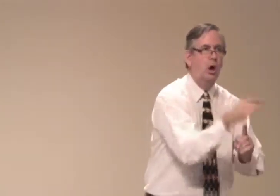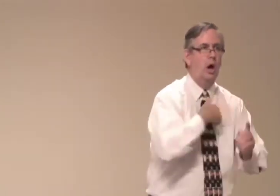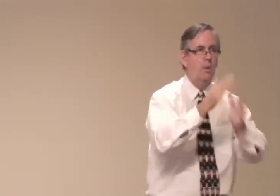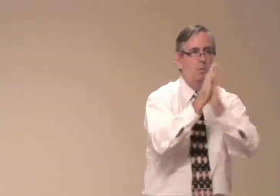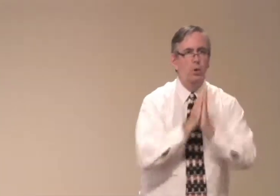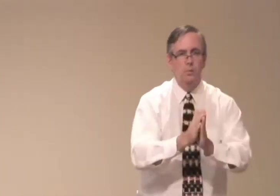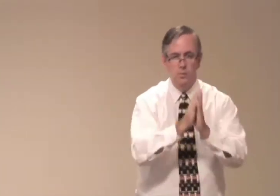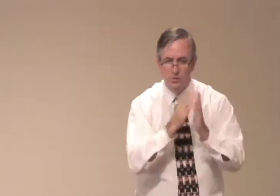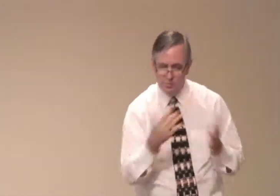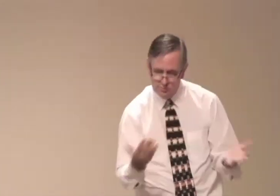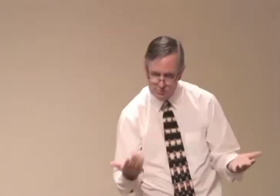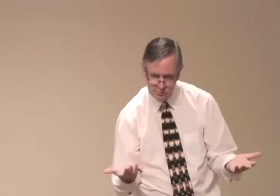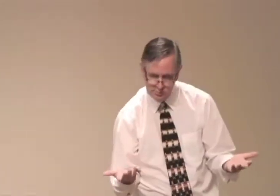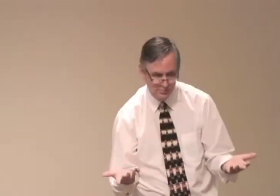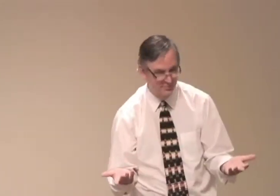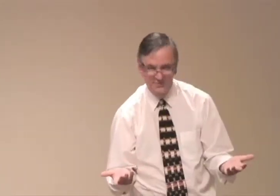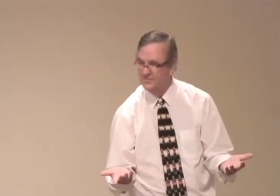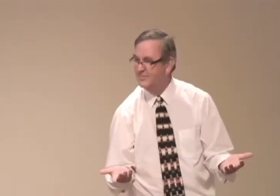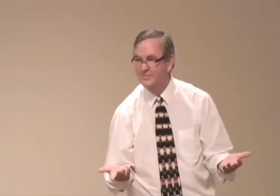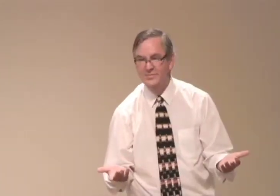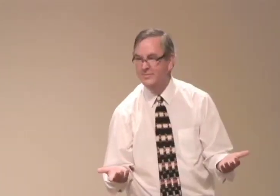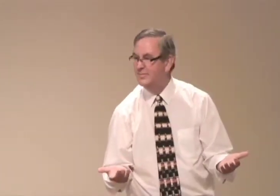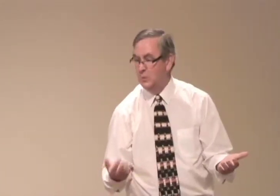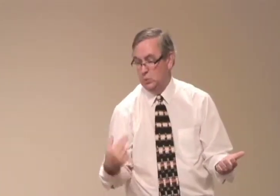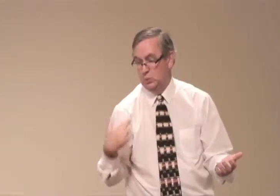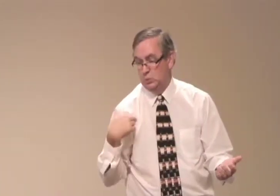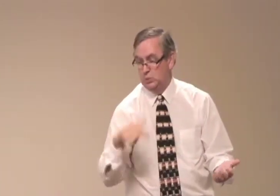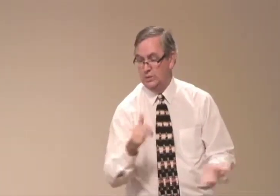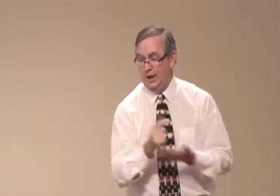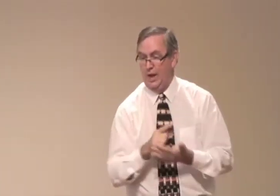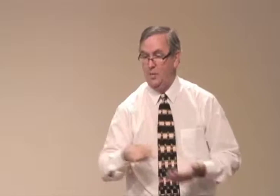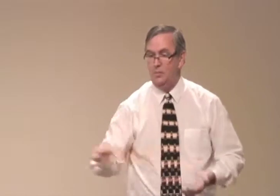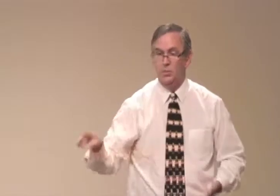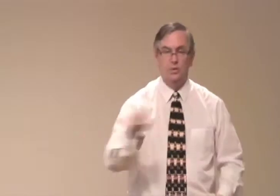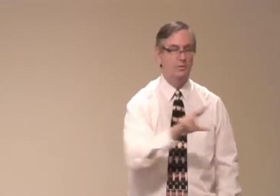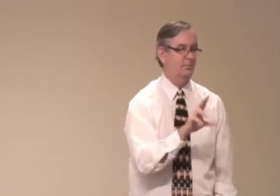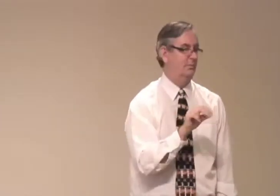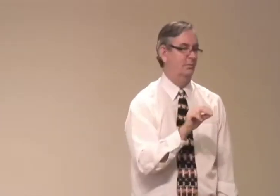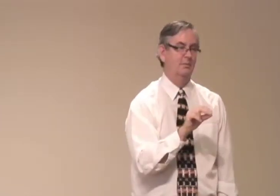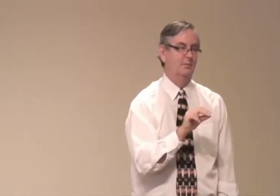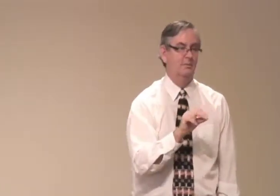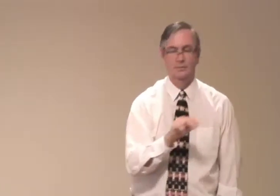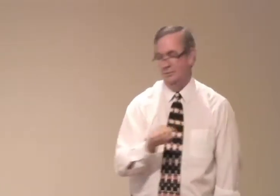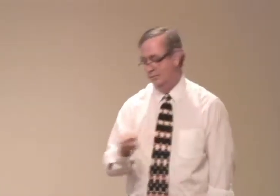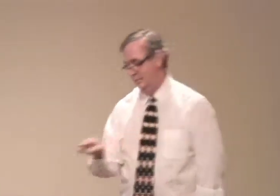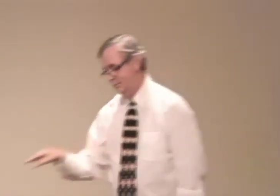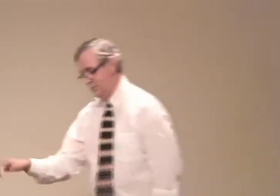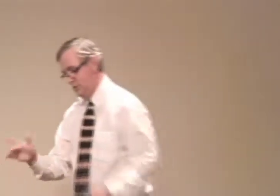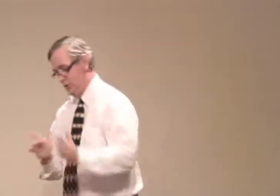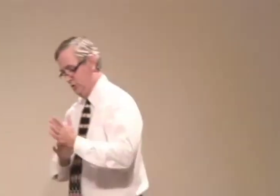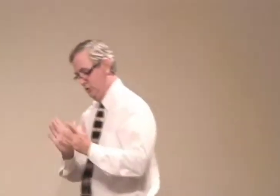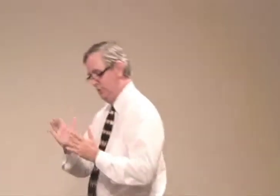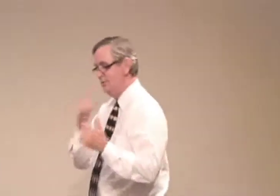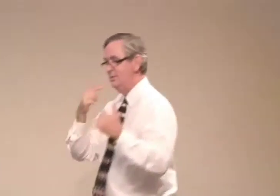I light a candle and I pray none of those things will get you to heaven religion will get you to heaven